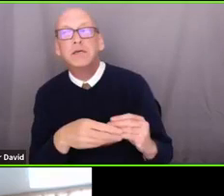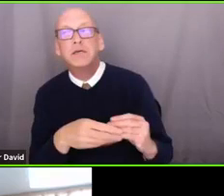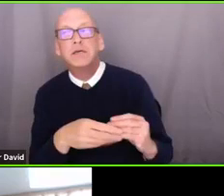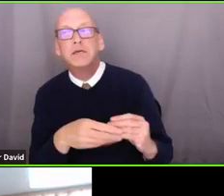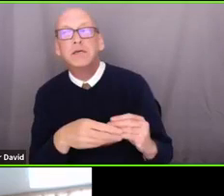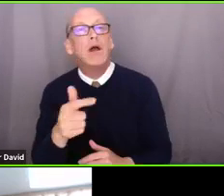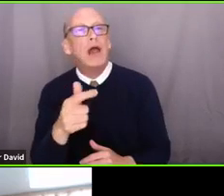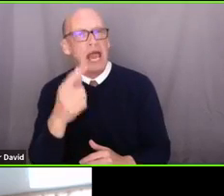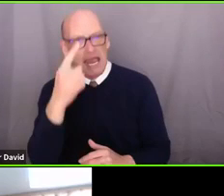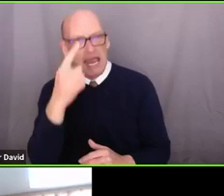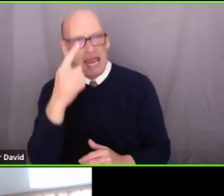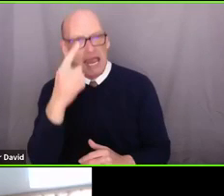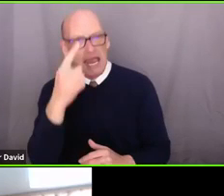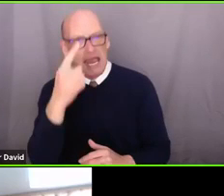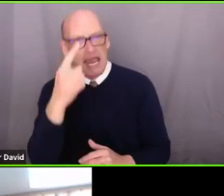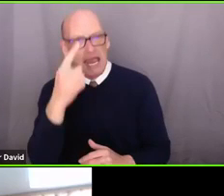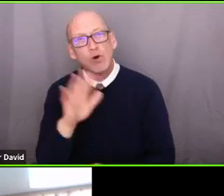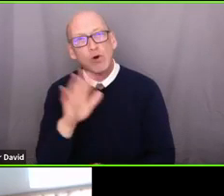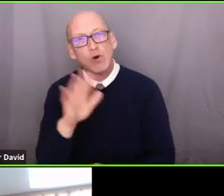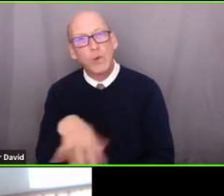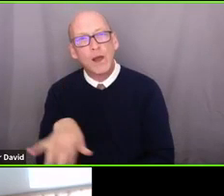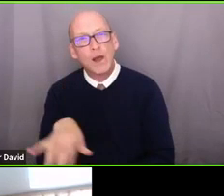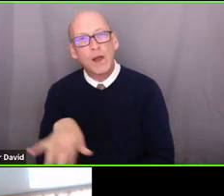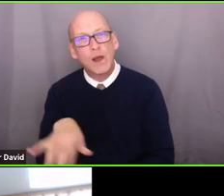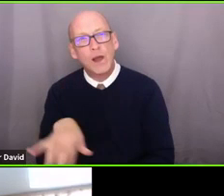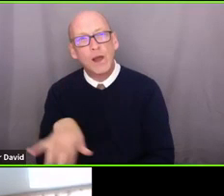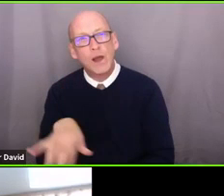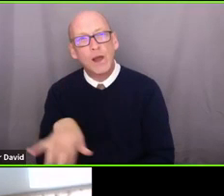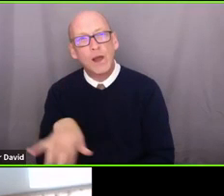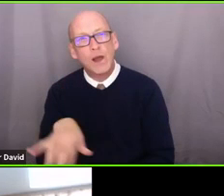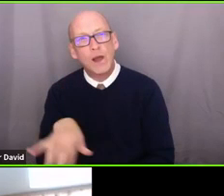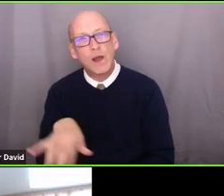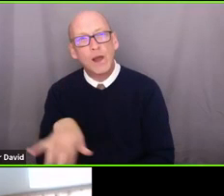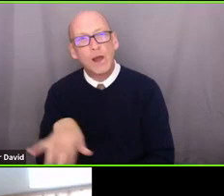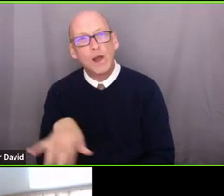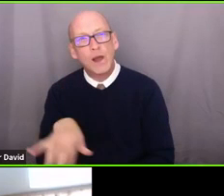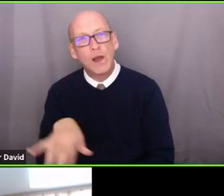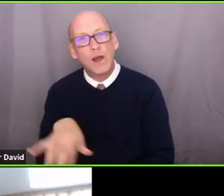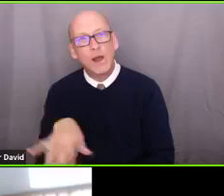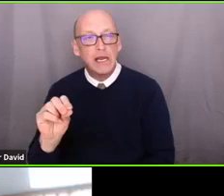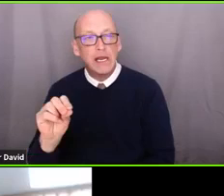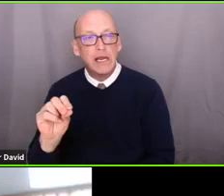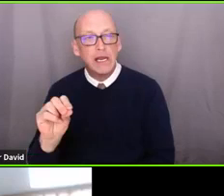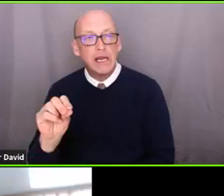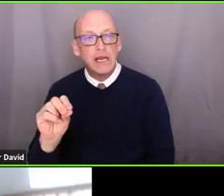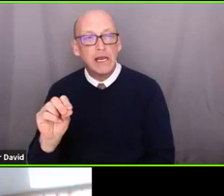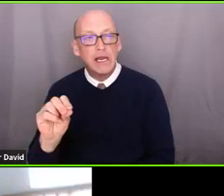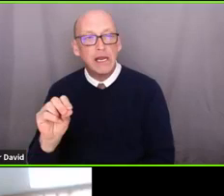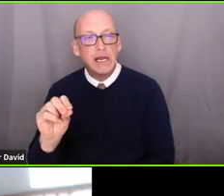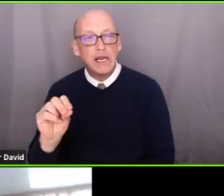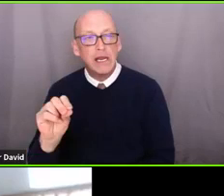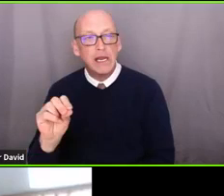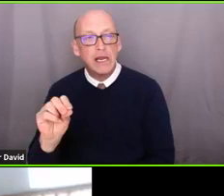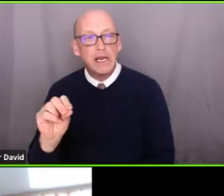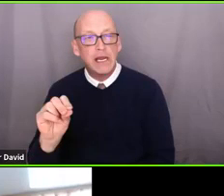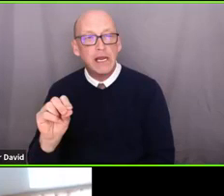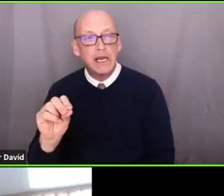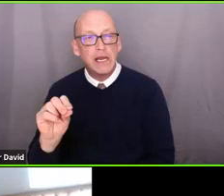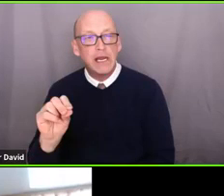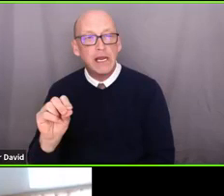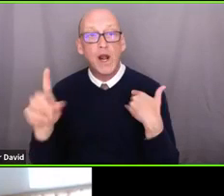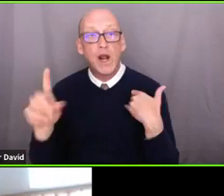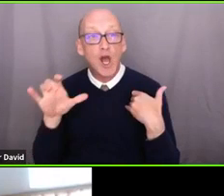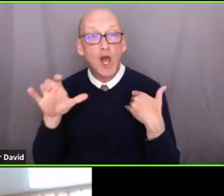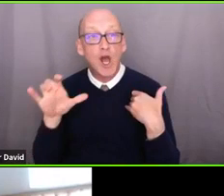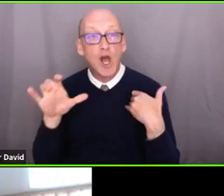I have about 120, 130. That is as of right now. We currently have 100 nursing students that